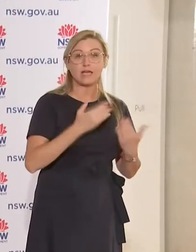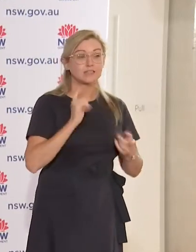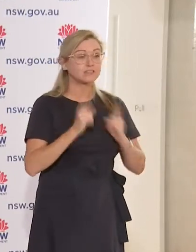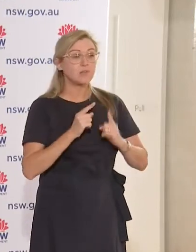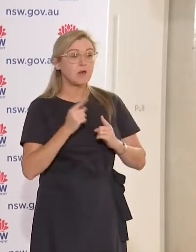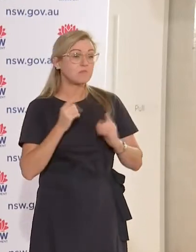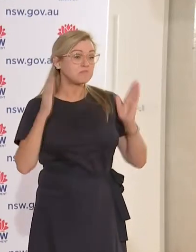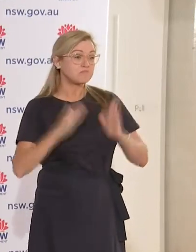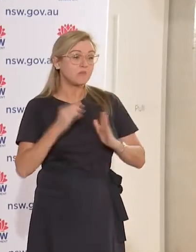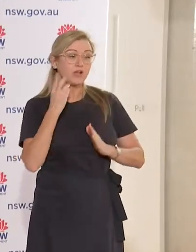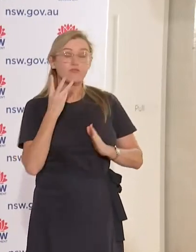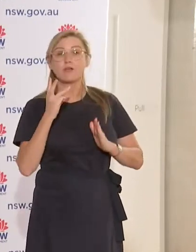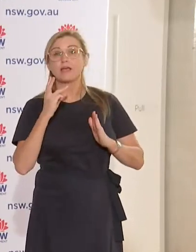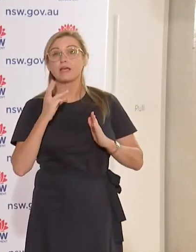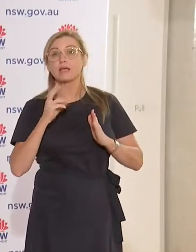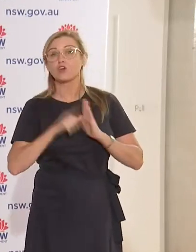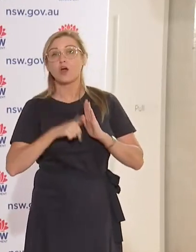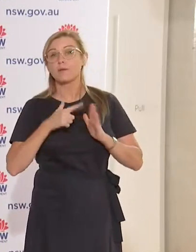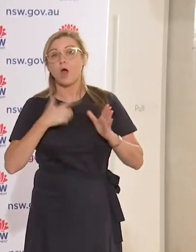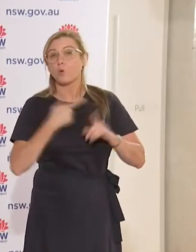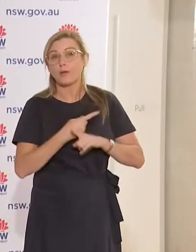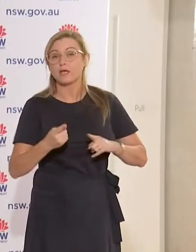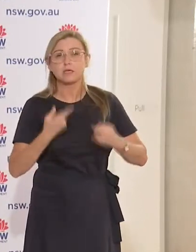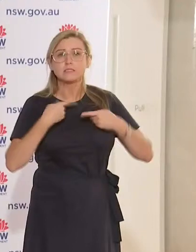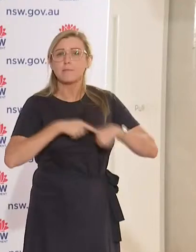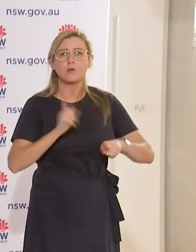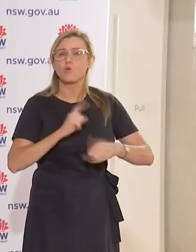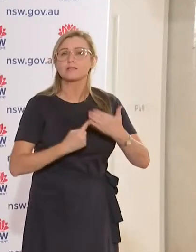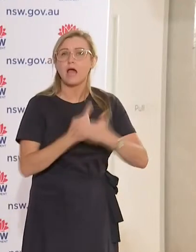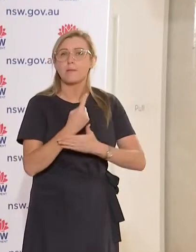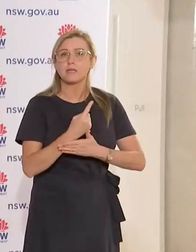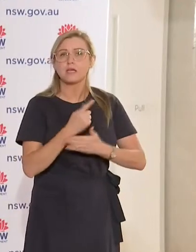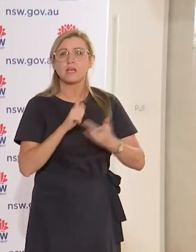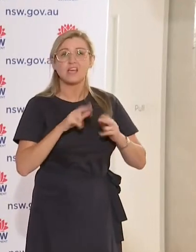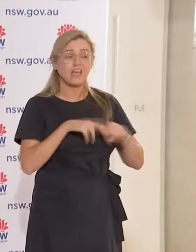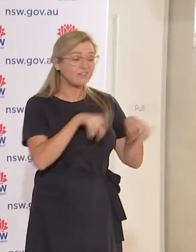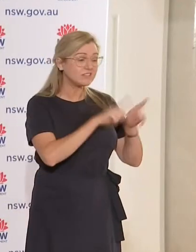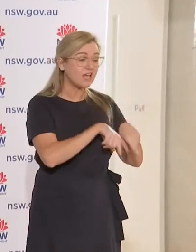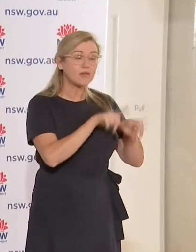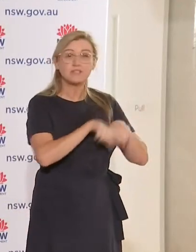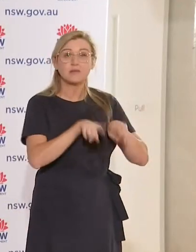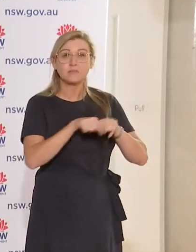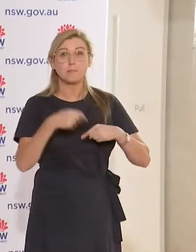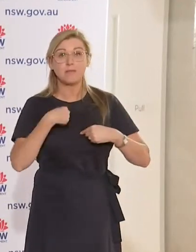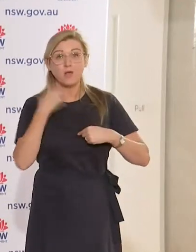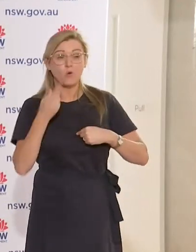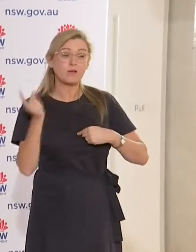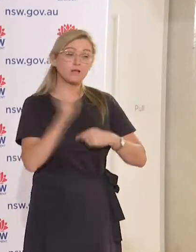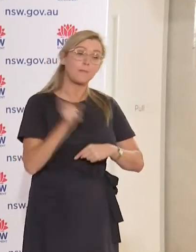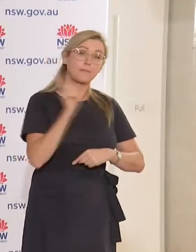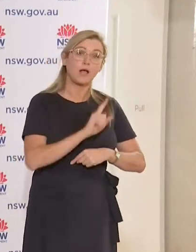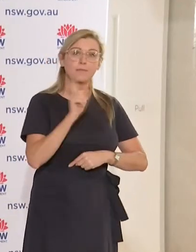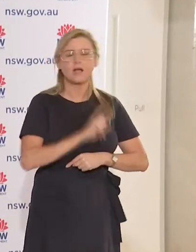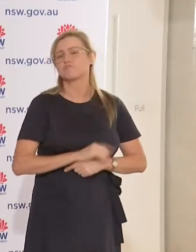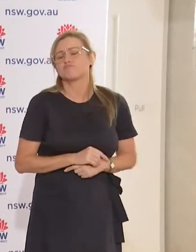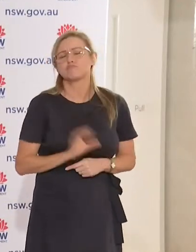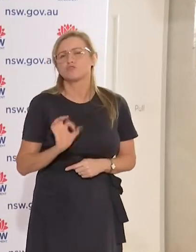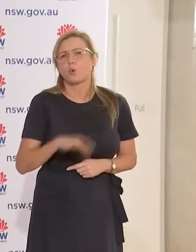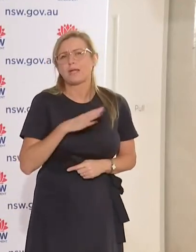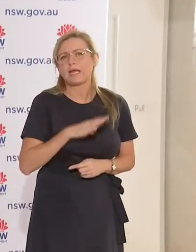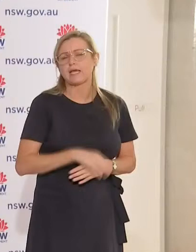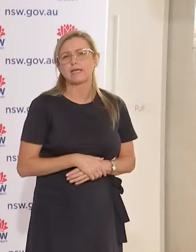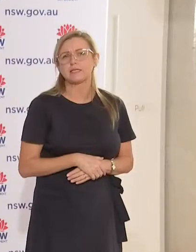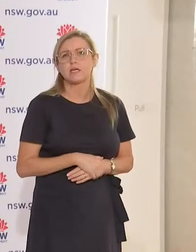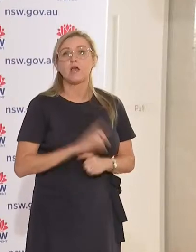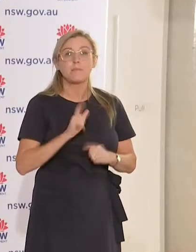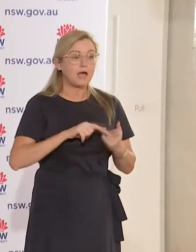3 times a week. It depends on what's going on. I just wanted to give people notice that as we're facing the next few challenging months, from